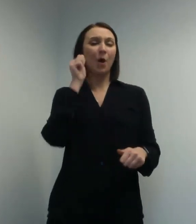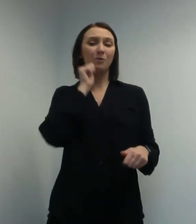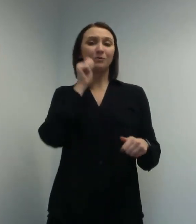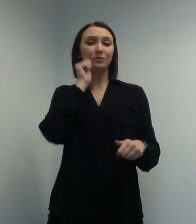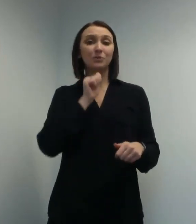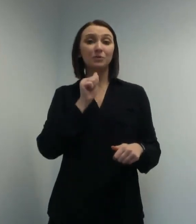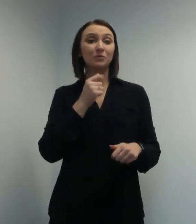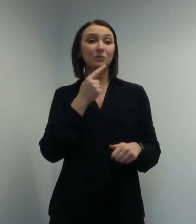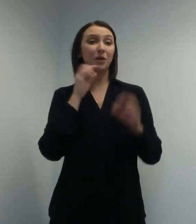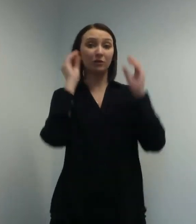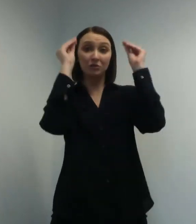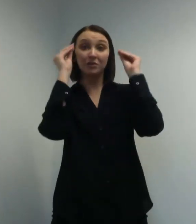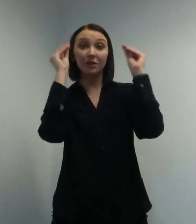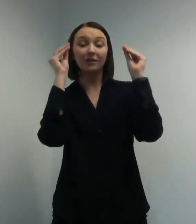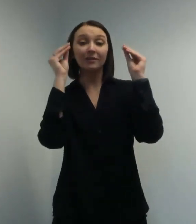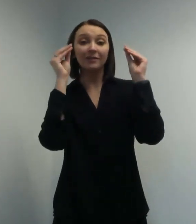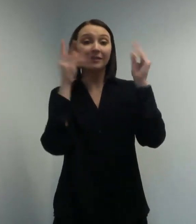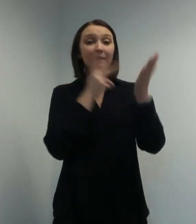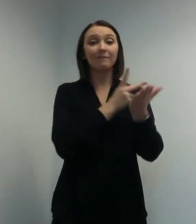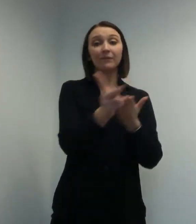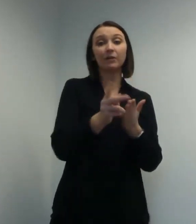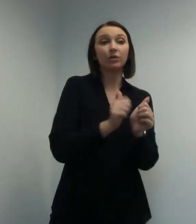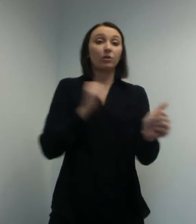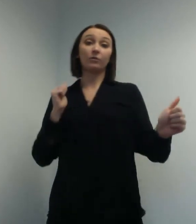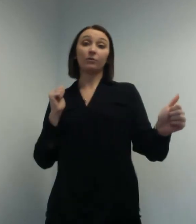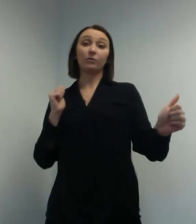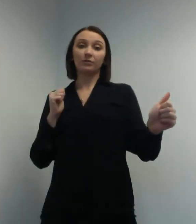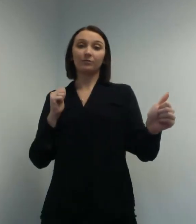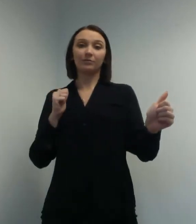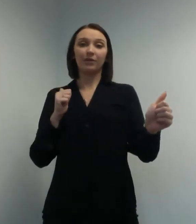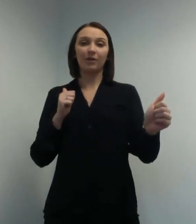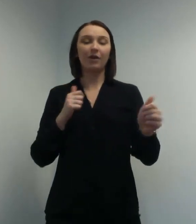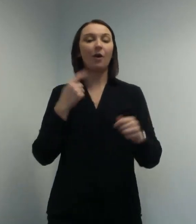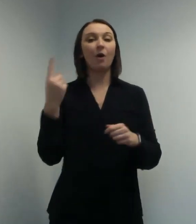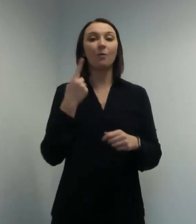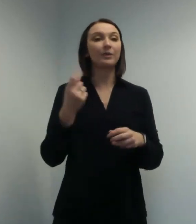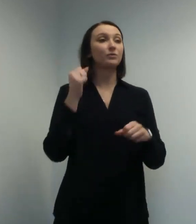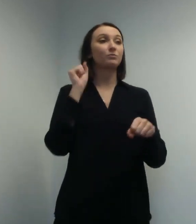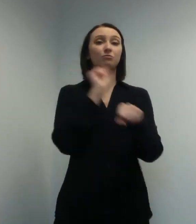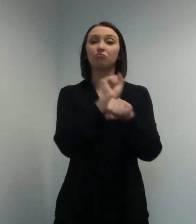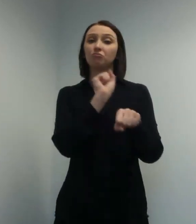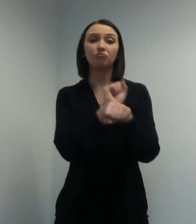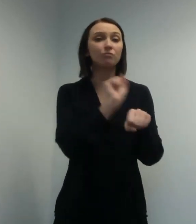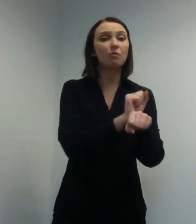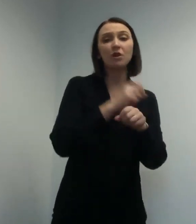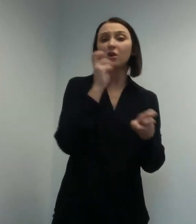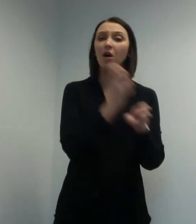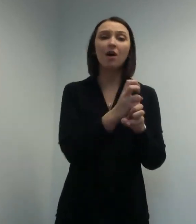failure. They're taught to smile pretty, play it safe, get all A's. Boys, on the other hand, are taught